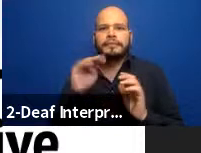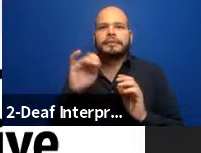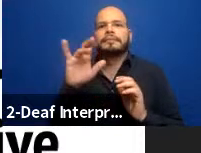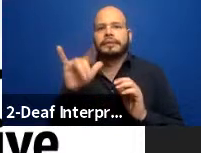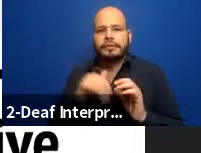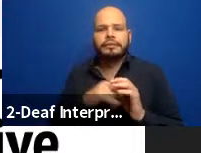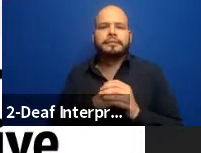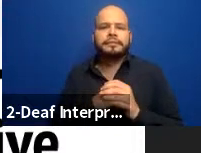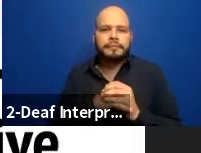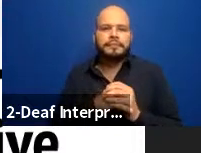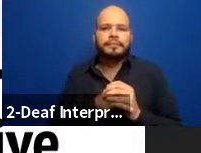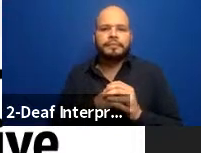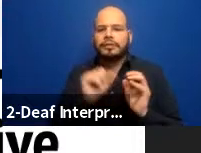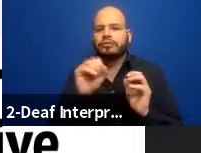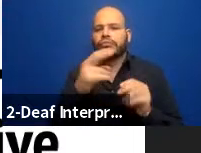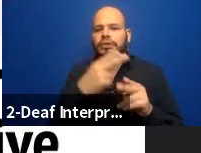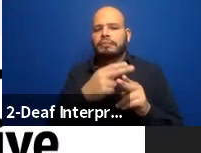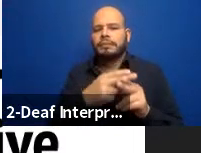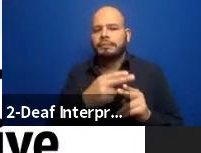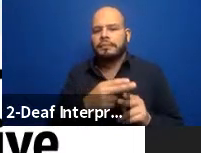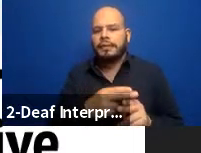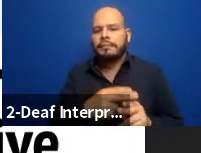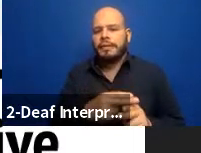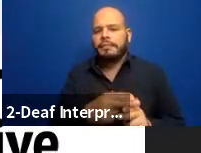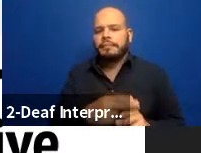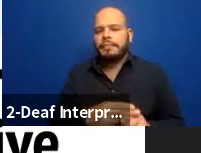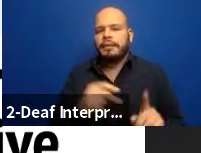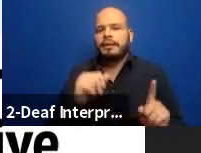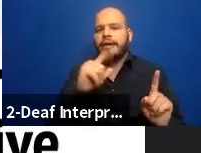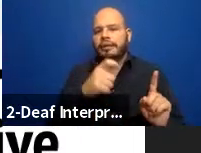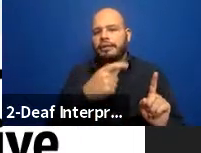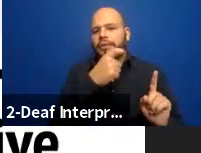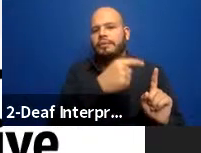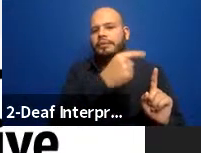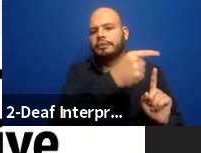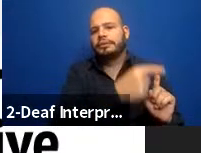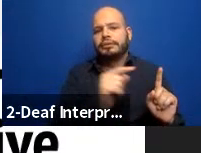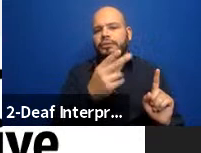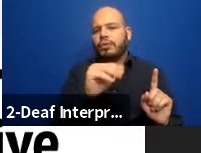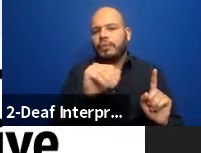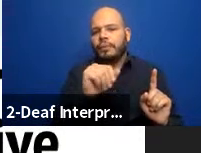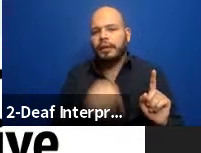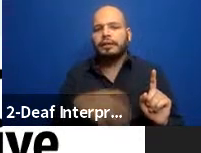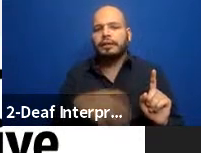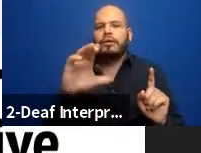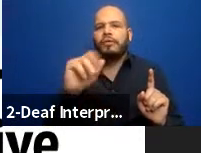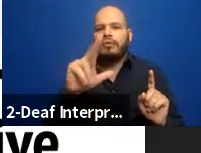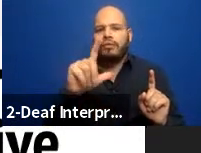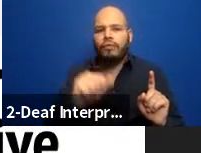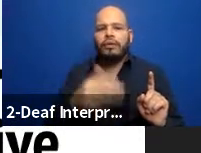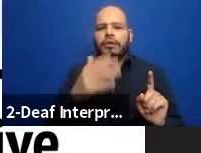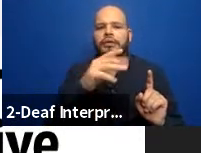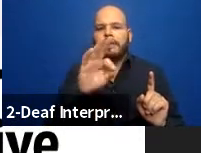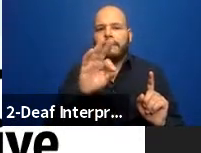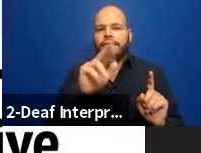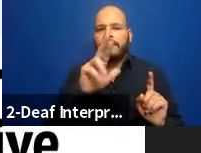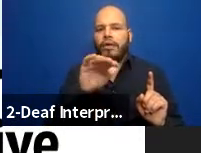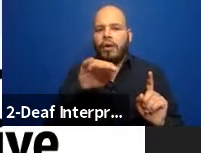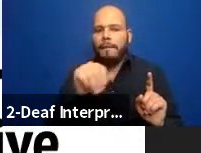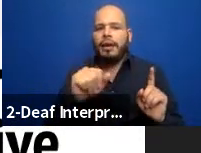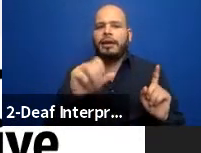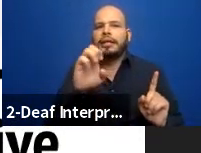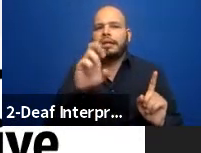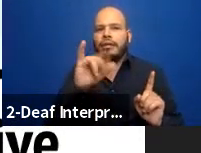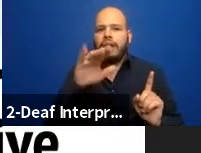well, and the AK Press logo. Beyond this beautiful toolkit in print, we are also still developing